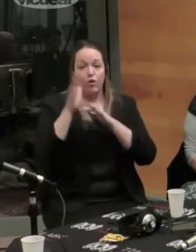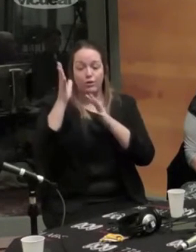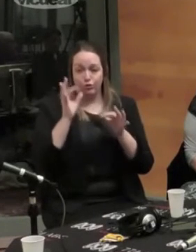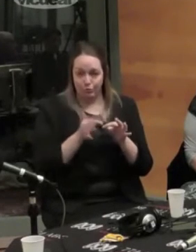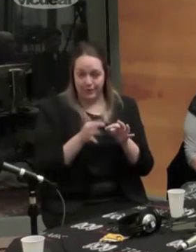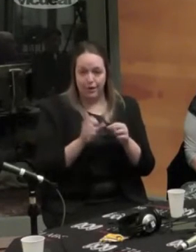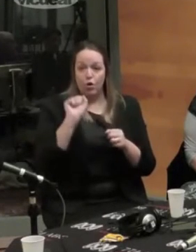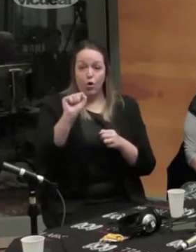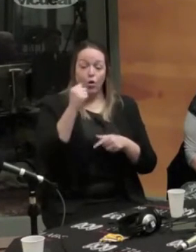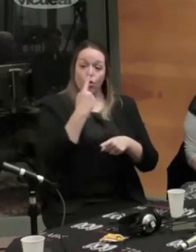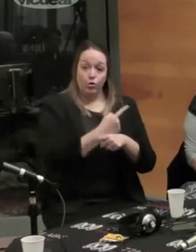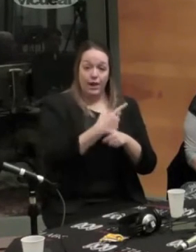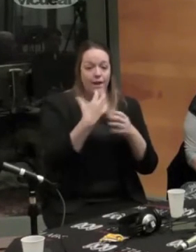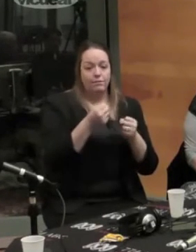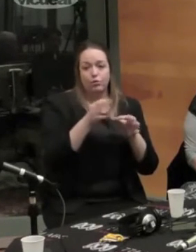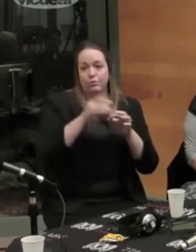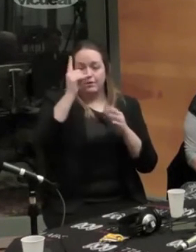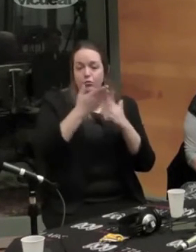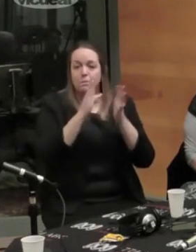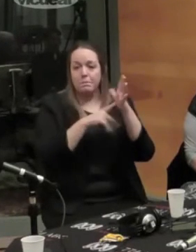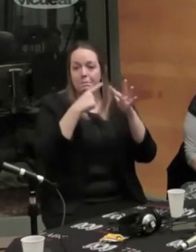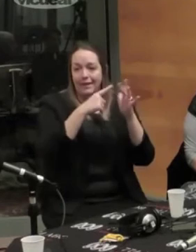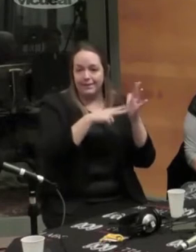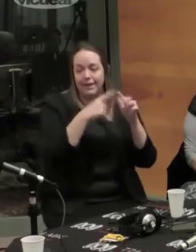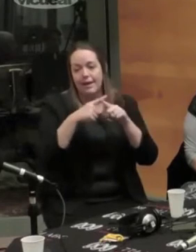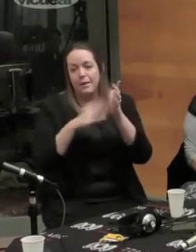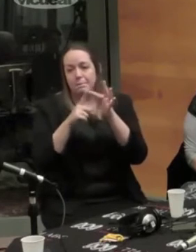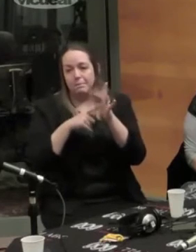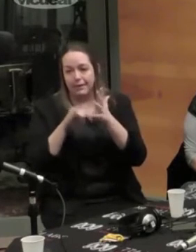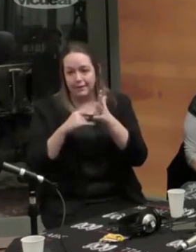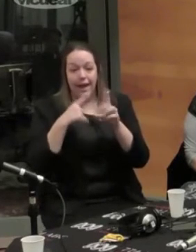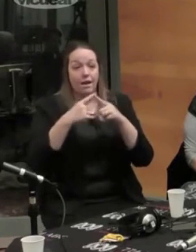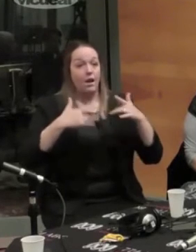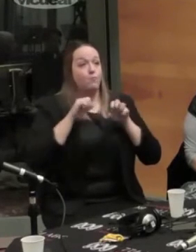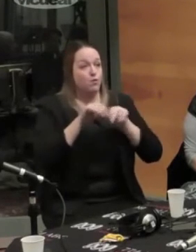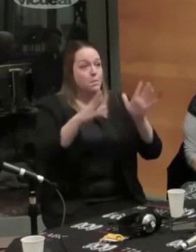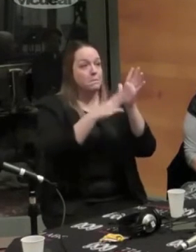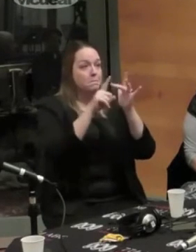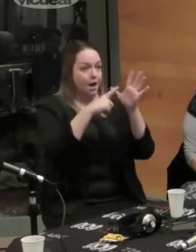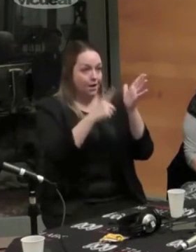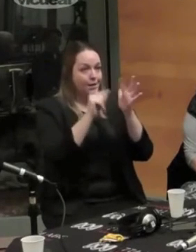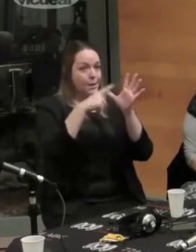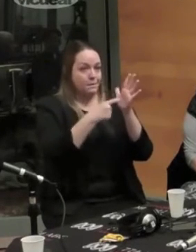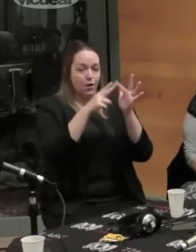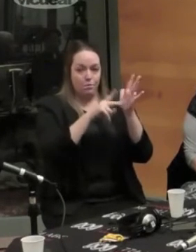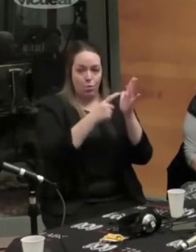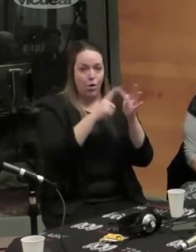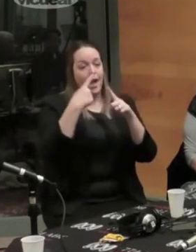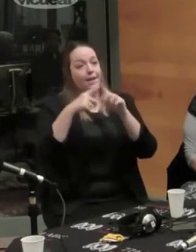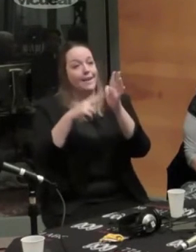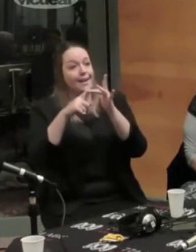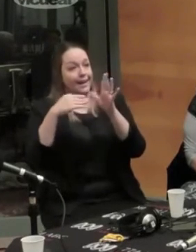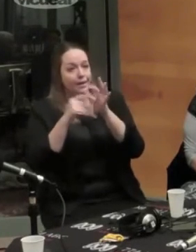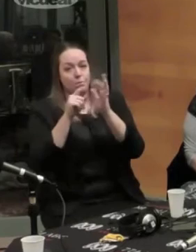her words have been interpreted for us today by Maxine Buxton and Melissa Martin, and the live stream has been done by Michael Paramore and Niaz